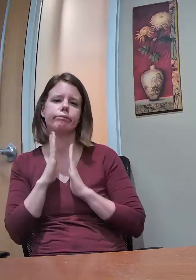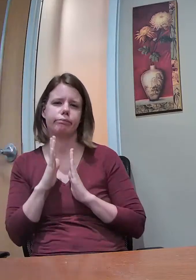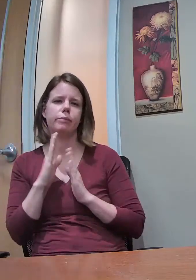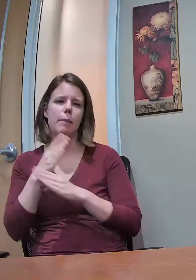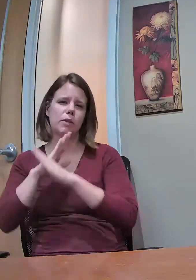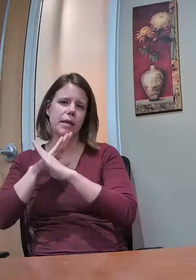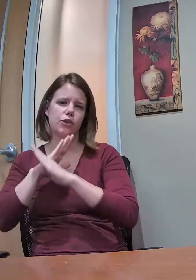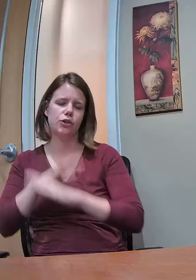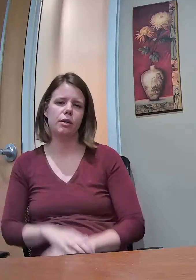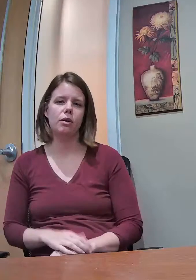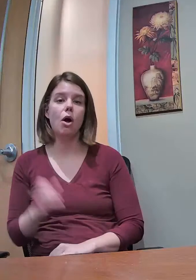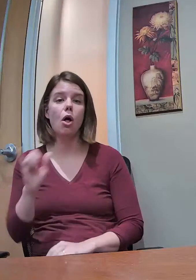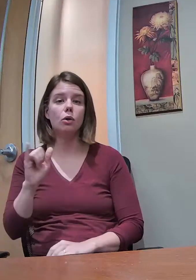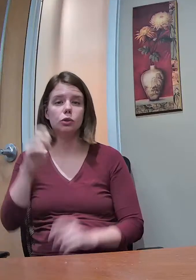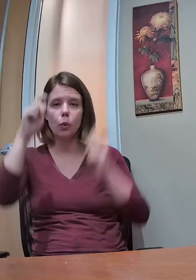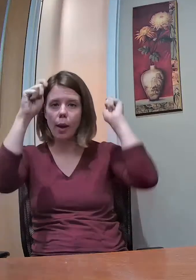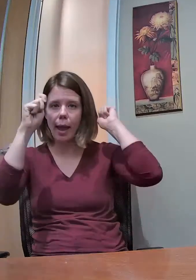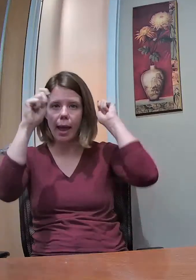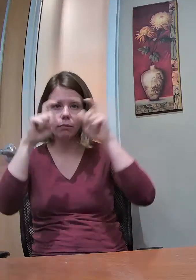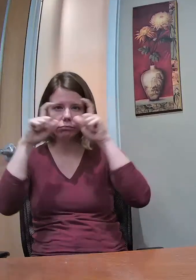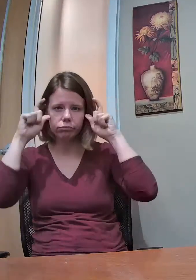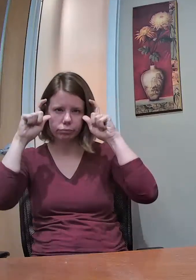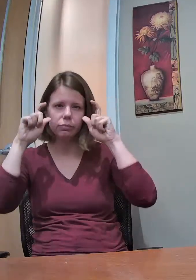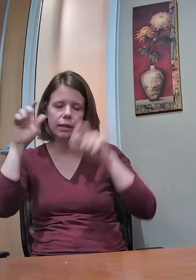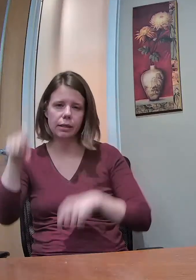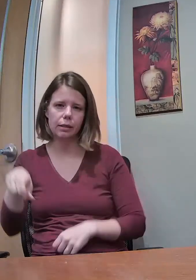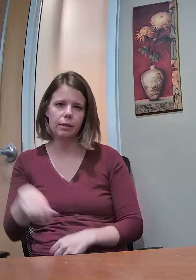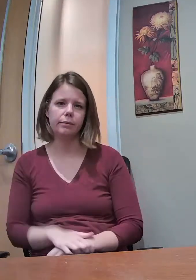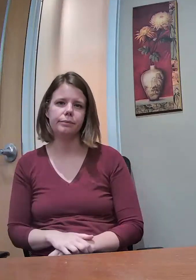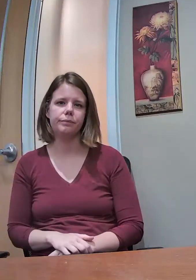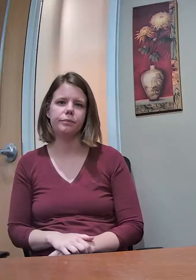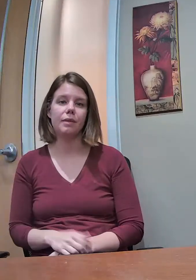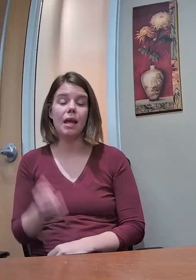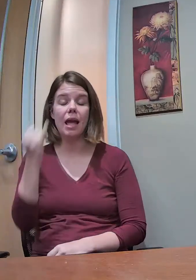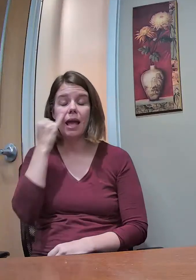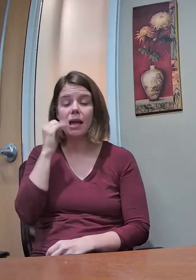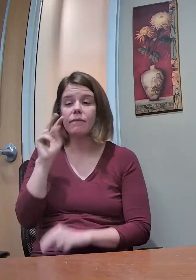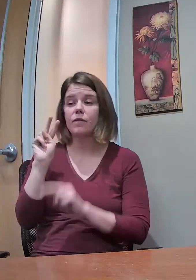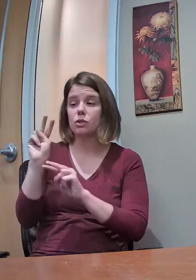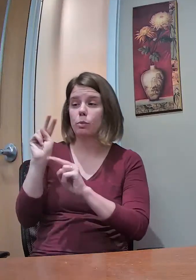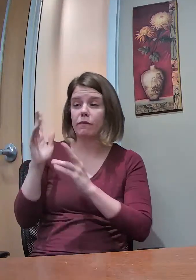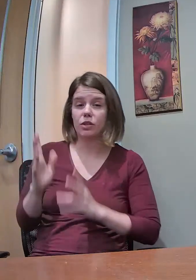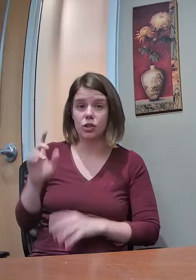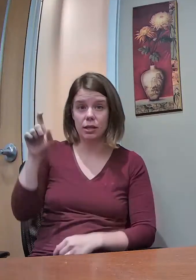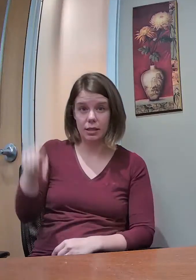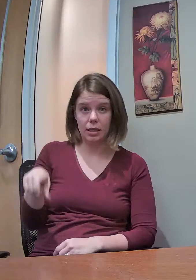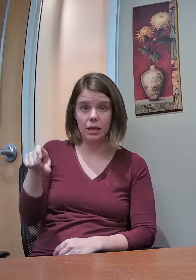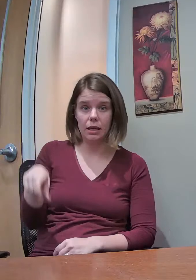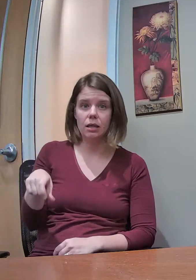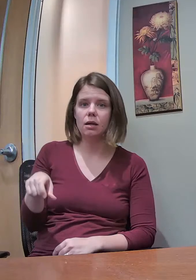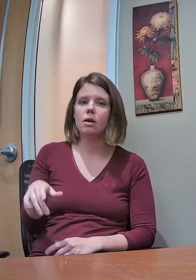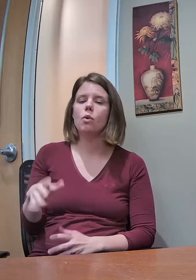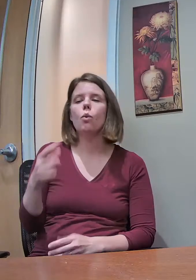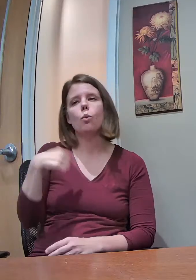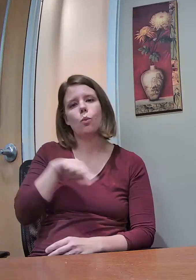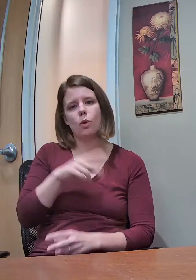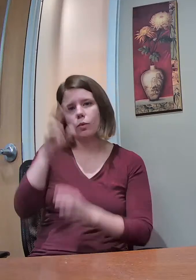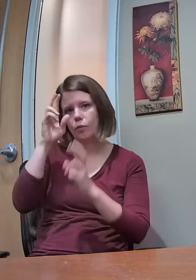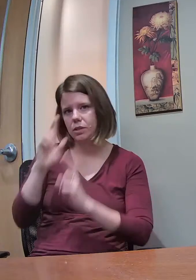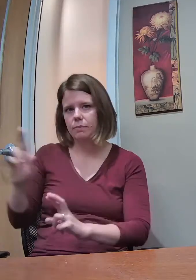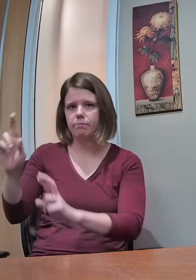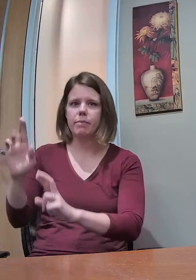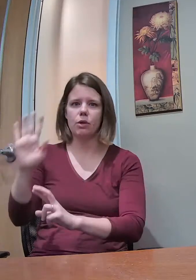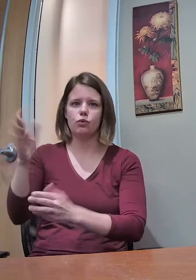And so again, where there's a need for a supervised visit, the supervision will be implemented in a manner that respects the resident's right to